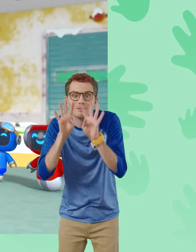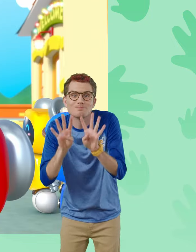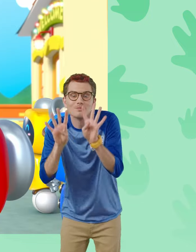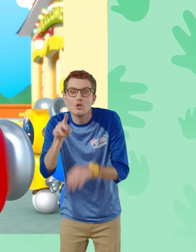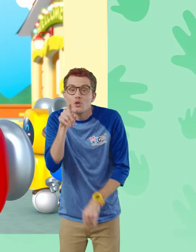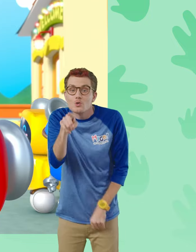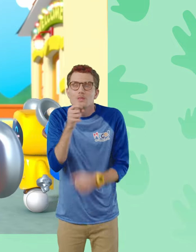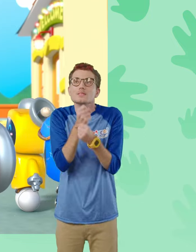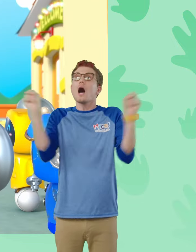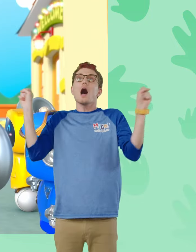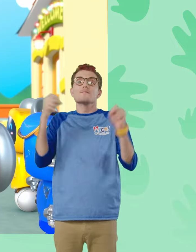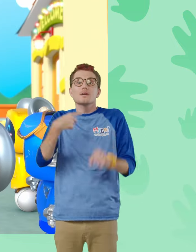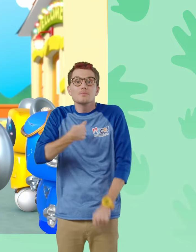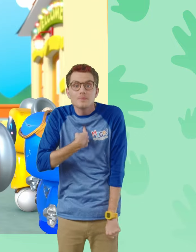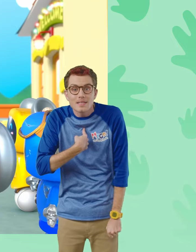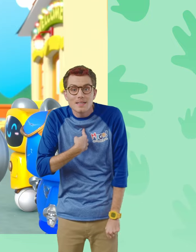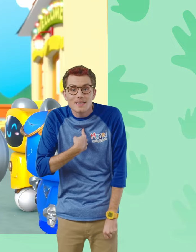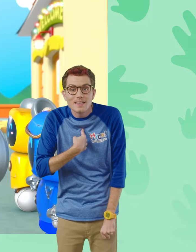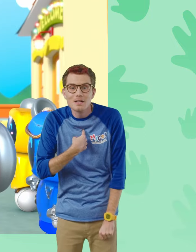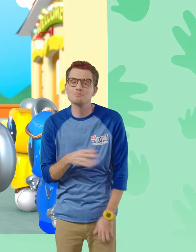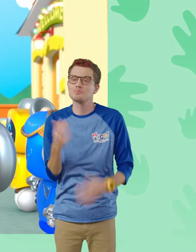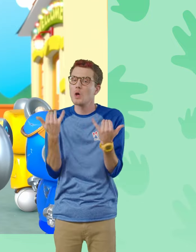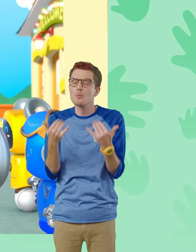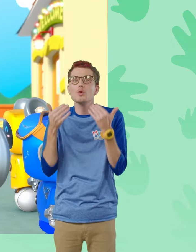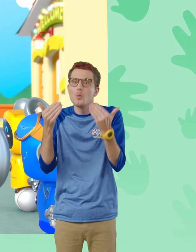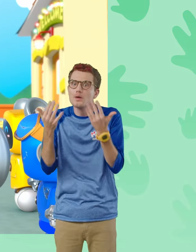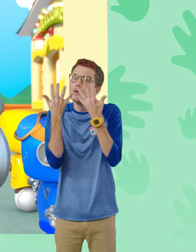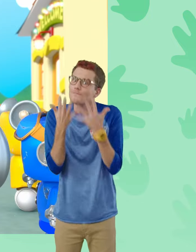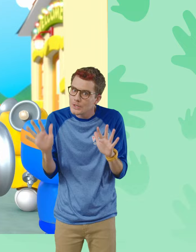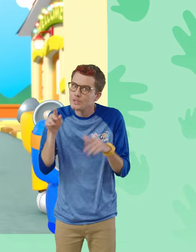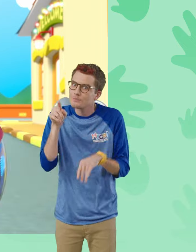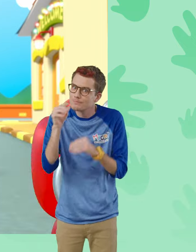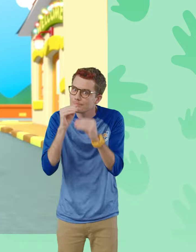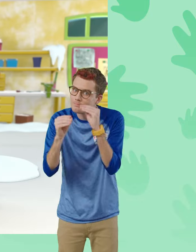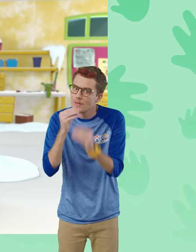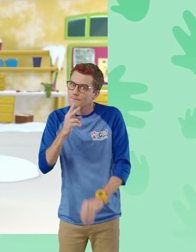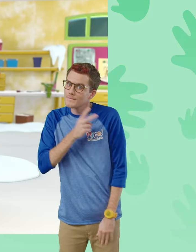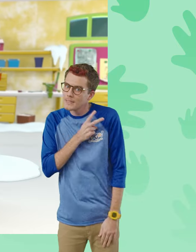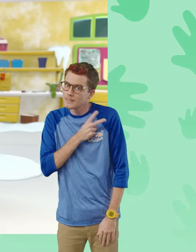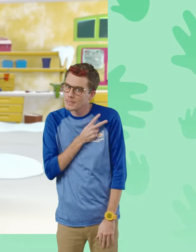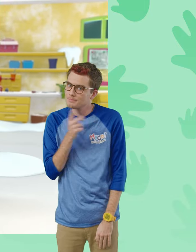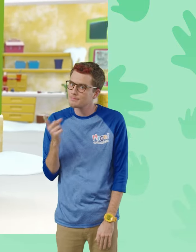Mechanicals, you saved me! Now, let's finish fixing Vicky.